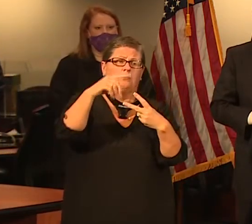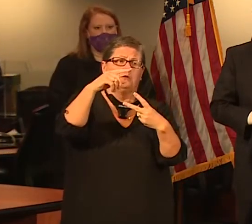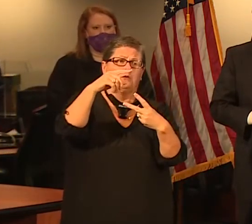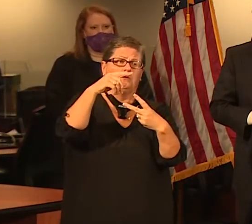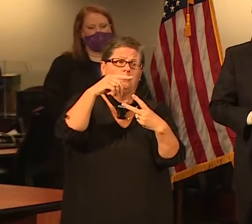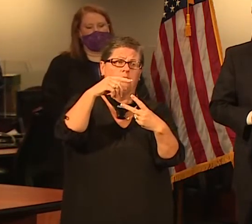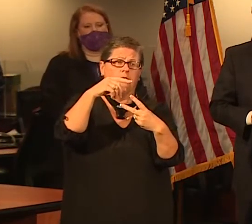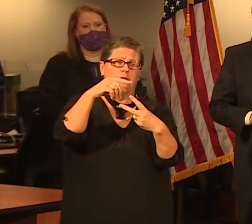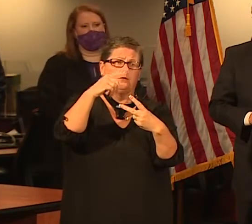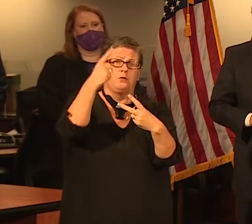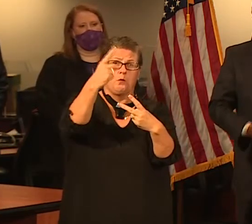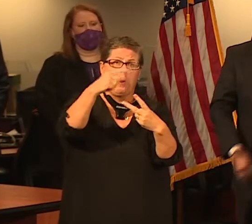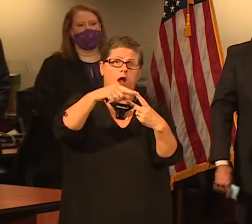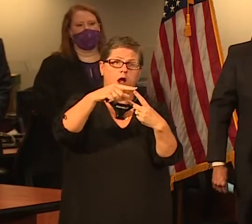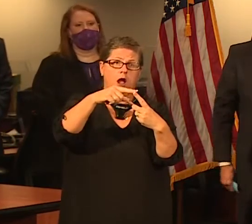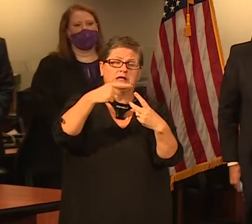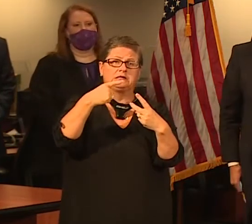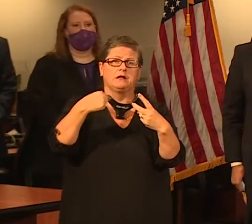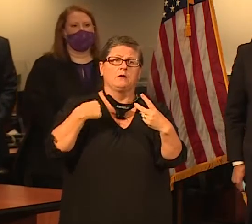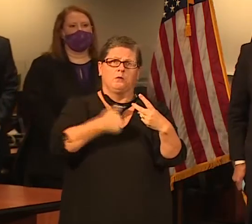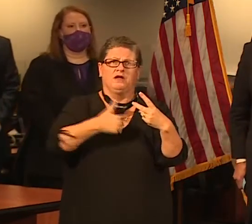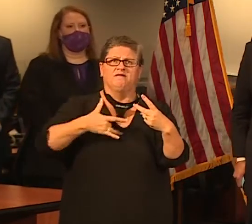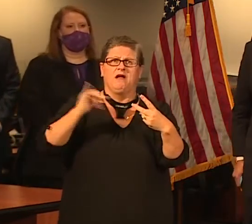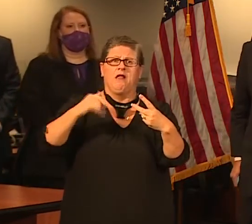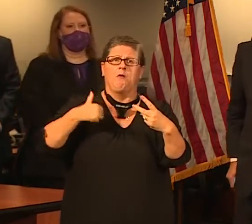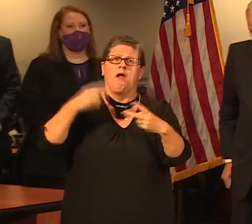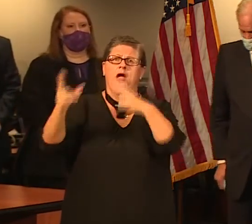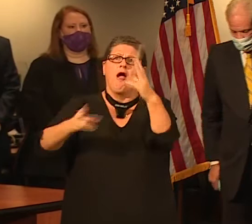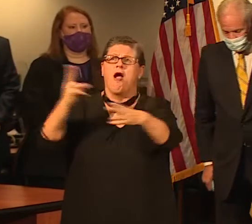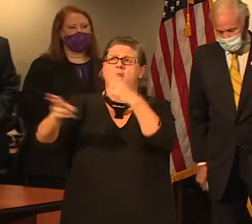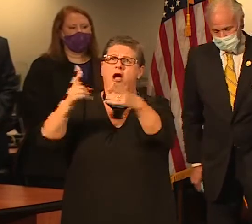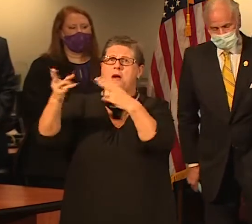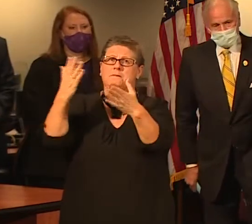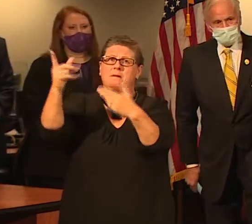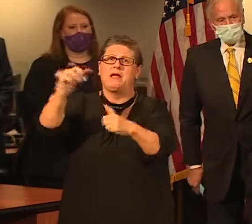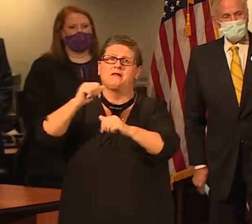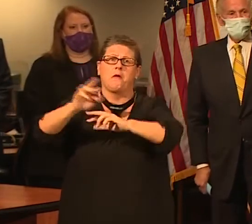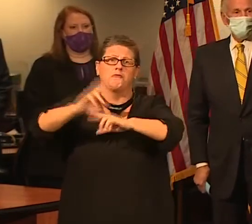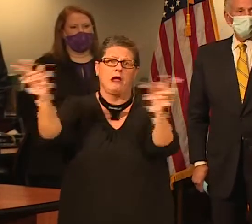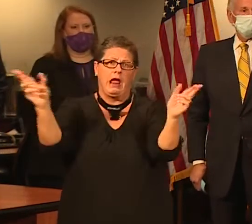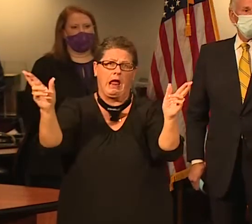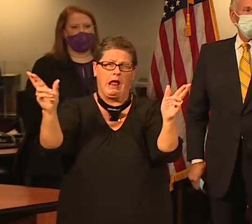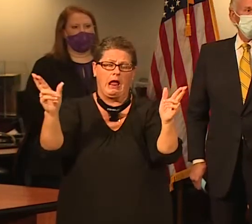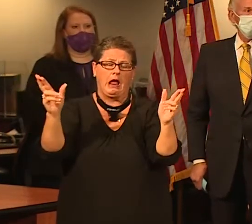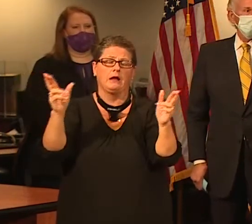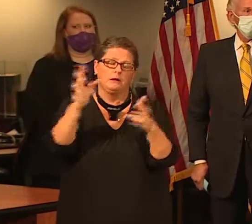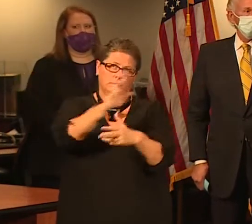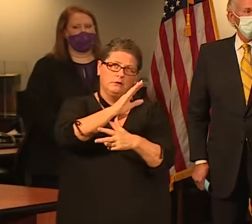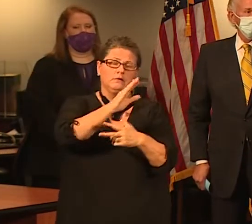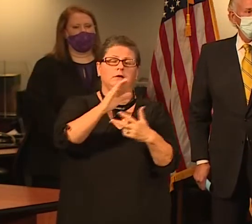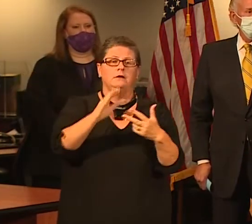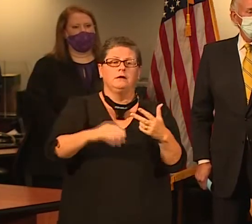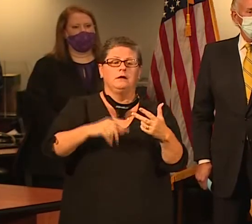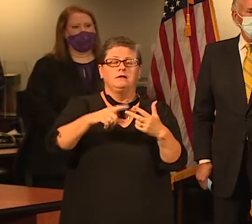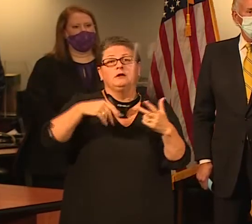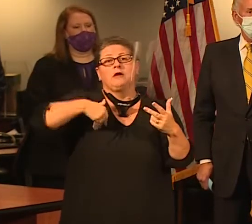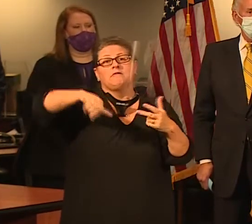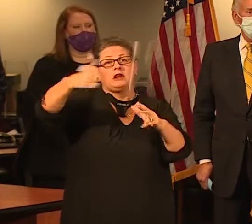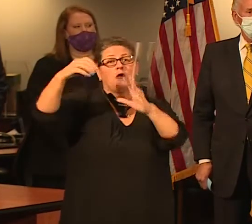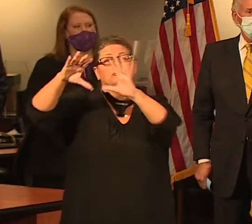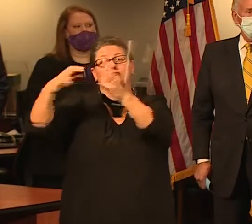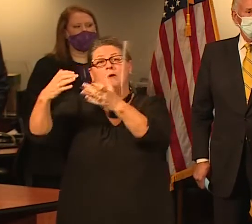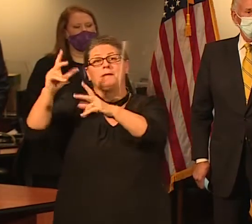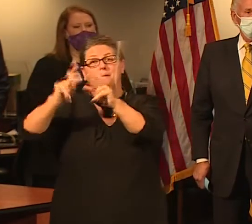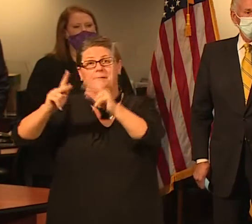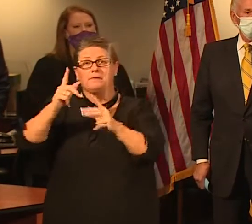feel like we've been rushing the vaccine and that it may not be completely ready by the time it is ready. Then you have another,